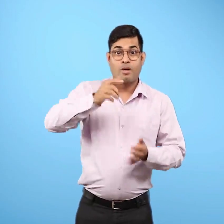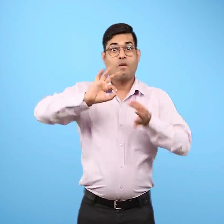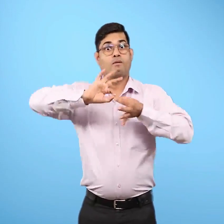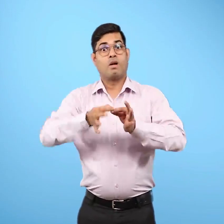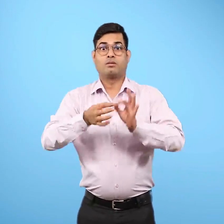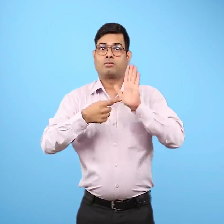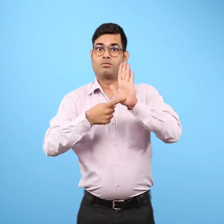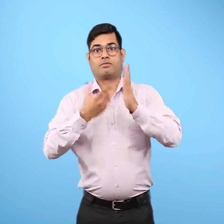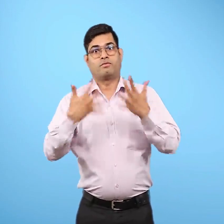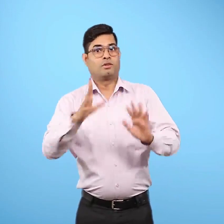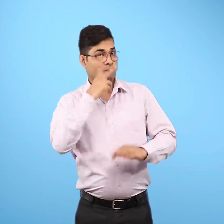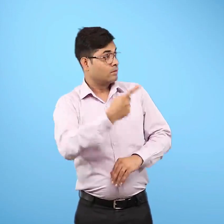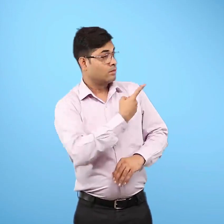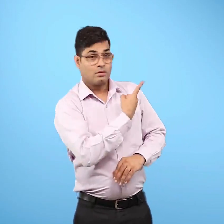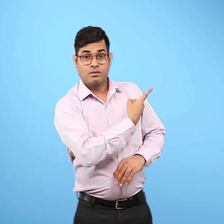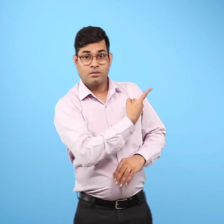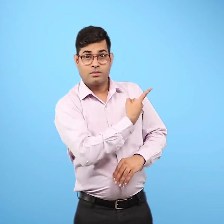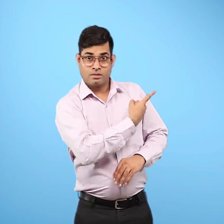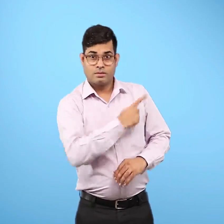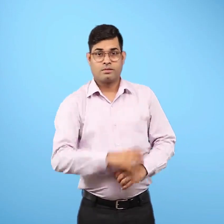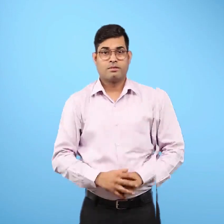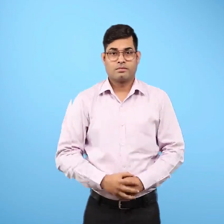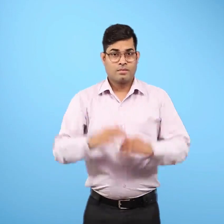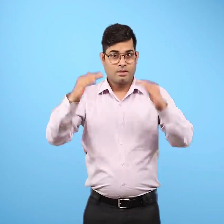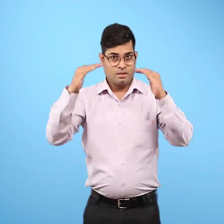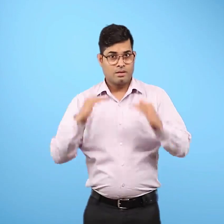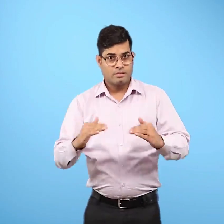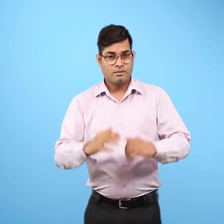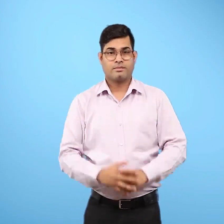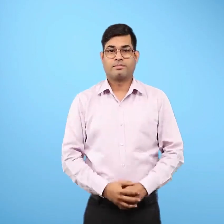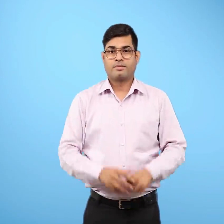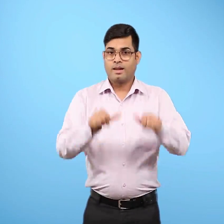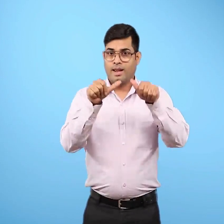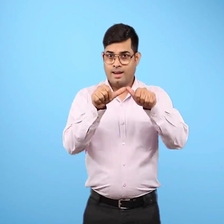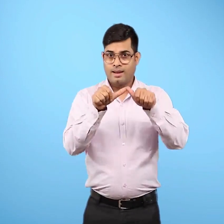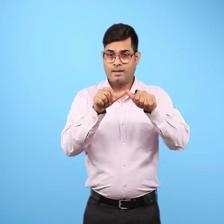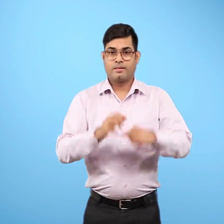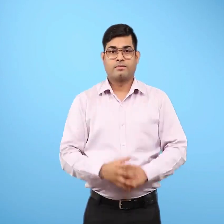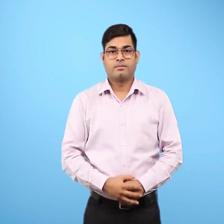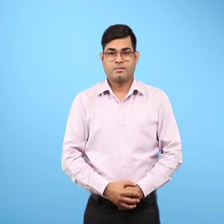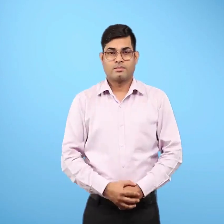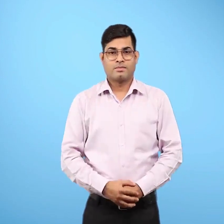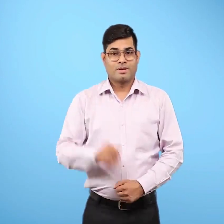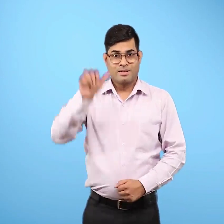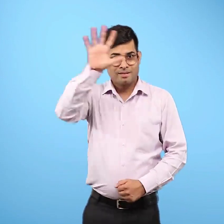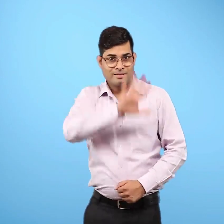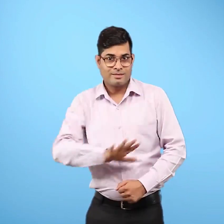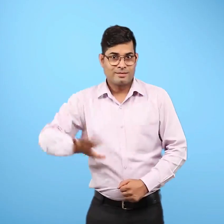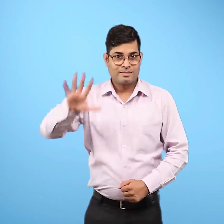A. For farm work,